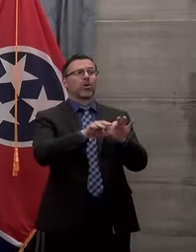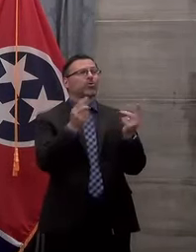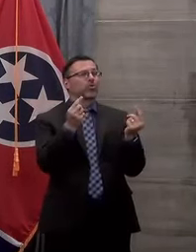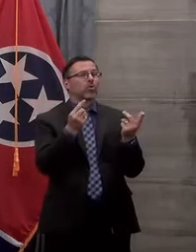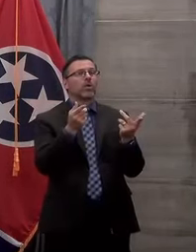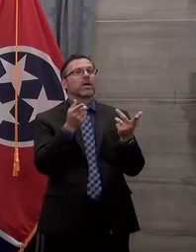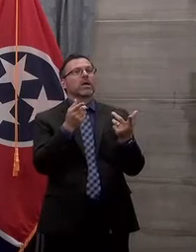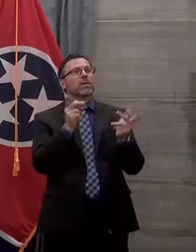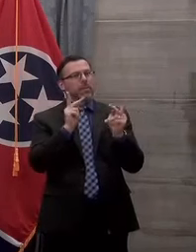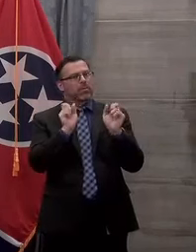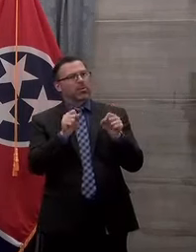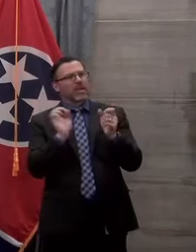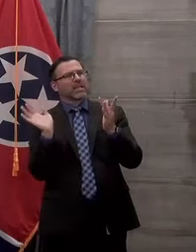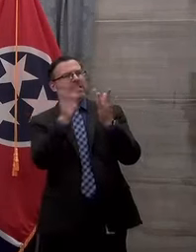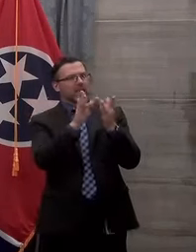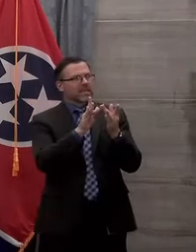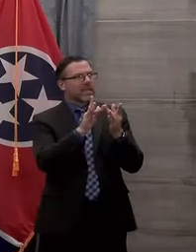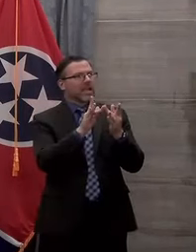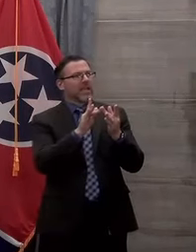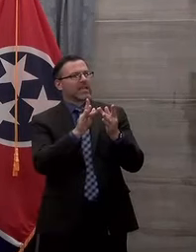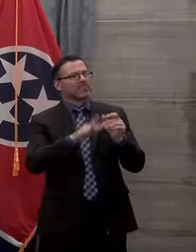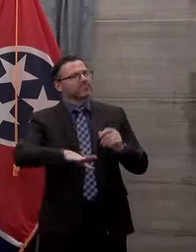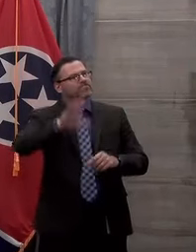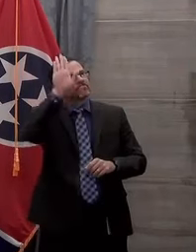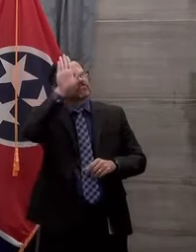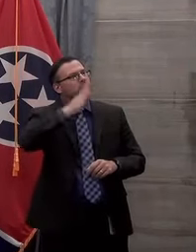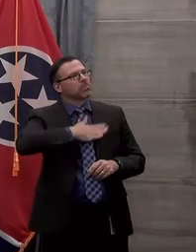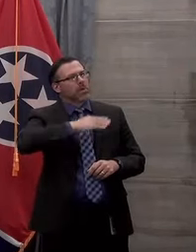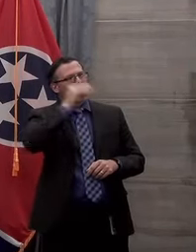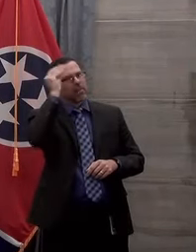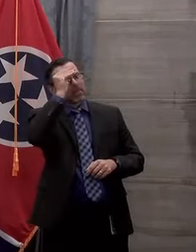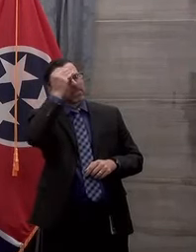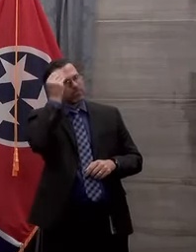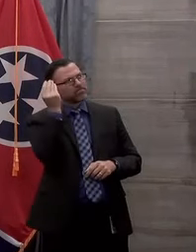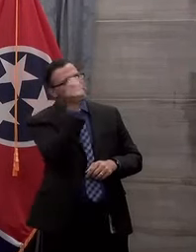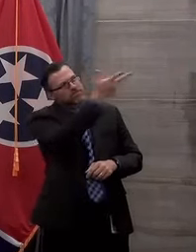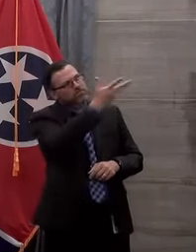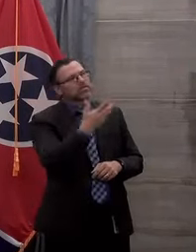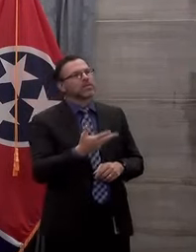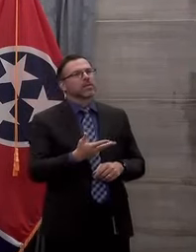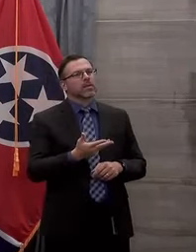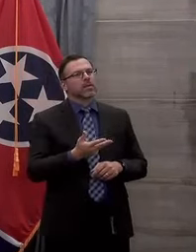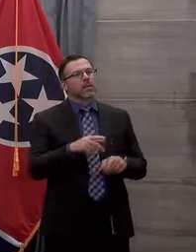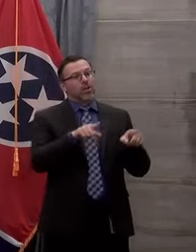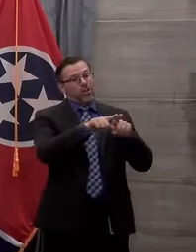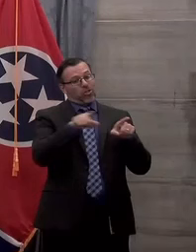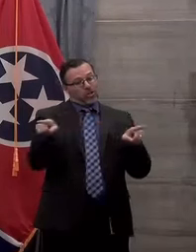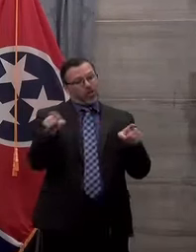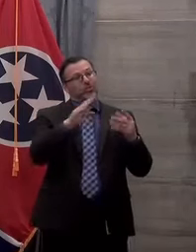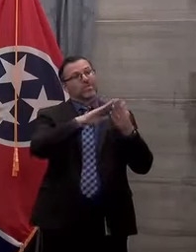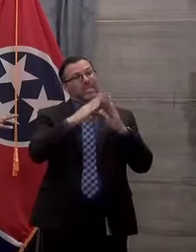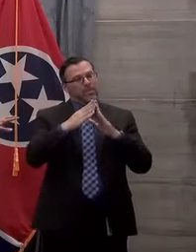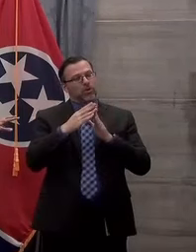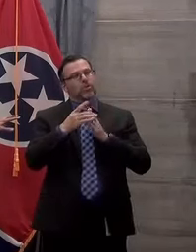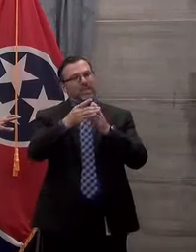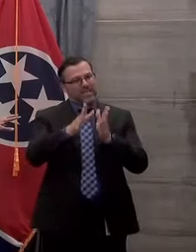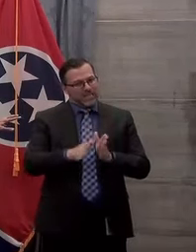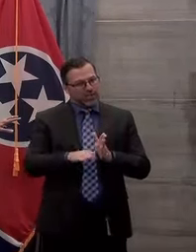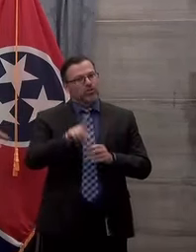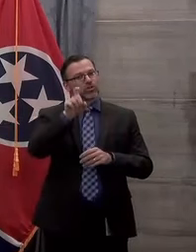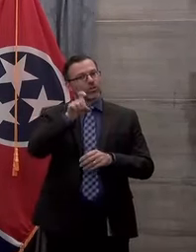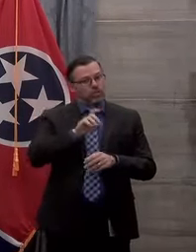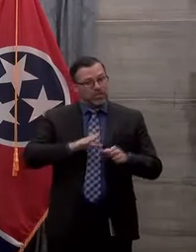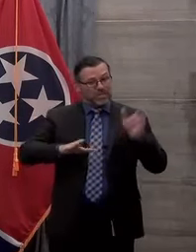is communicate, speak their voice about what they want to have done. Those community leaders should listen to the people